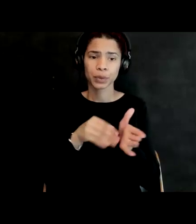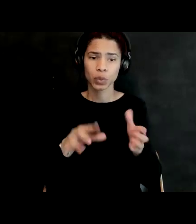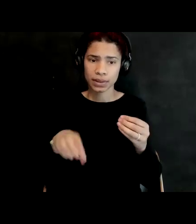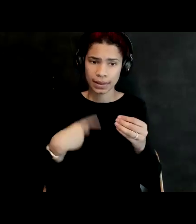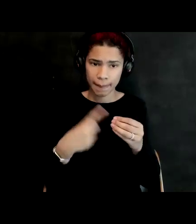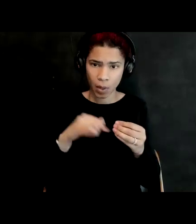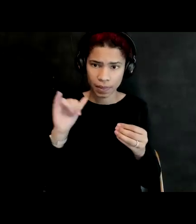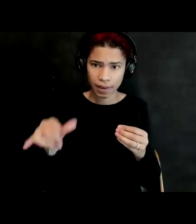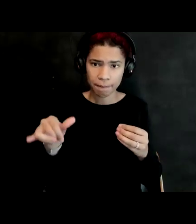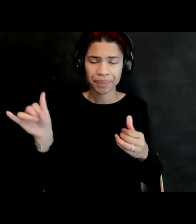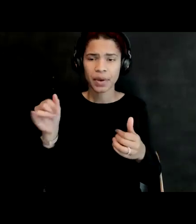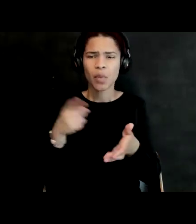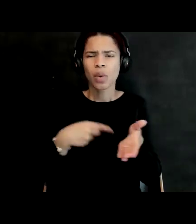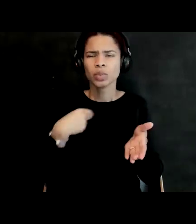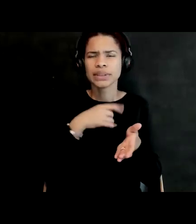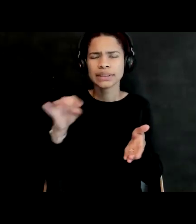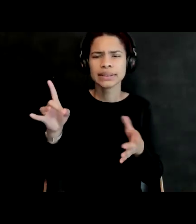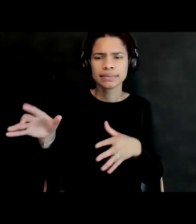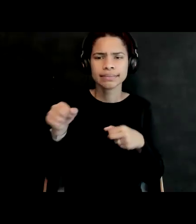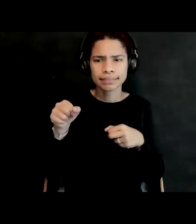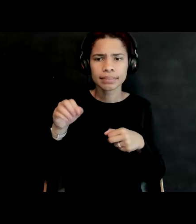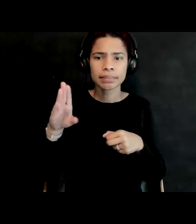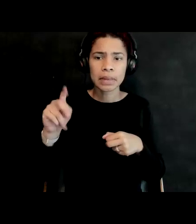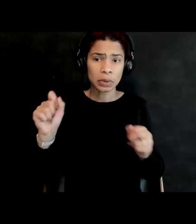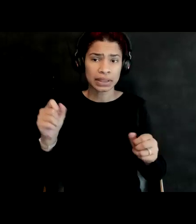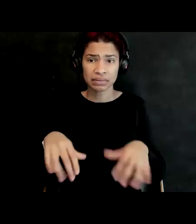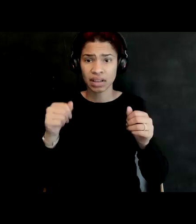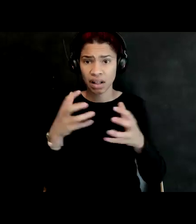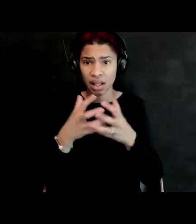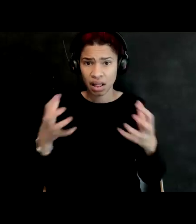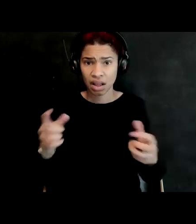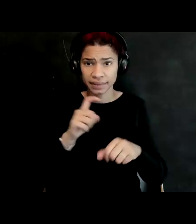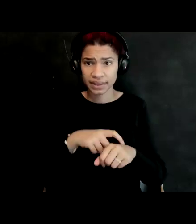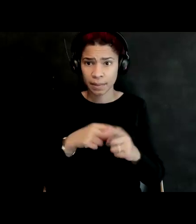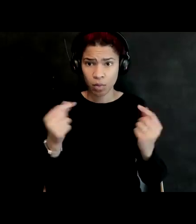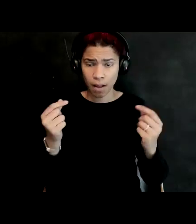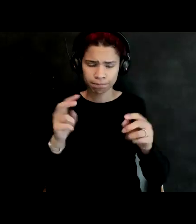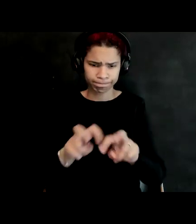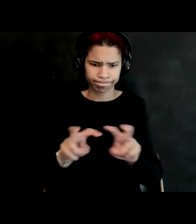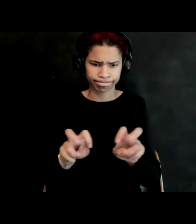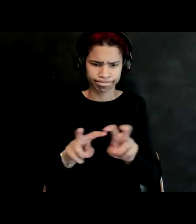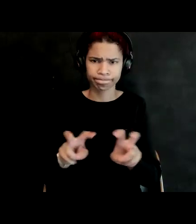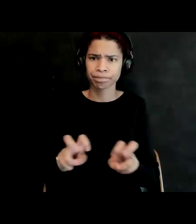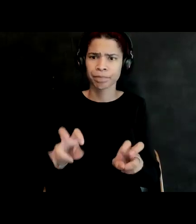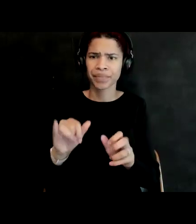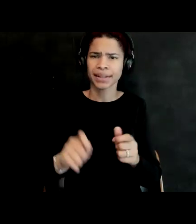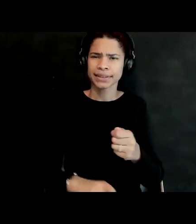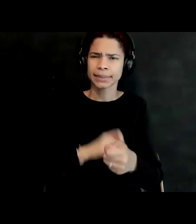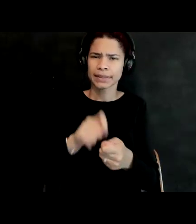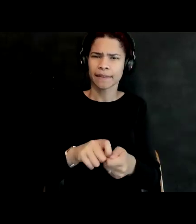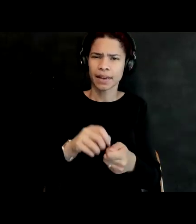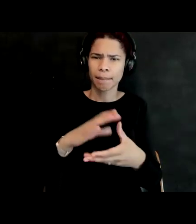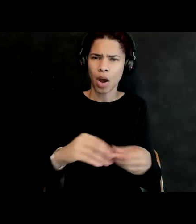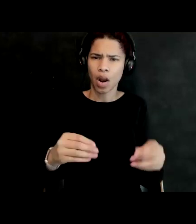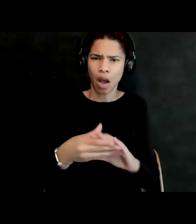the same, what we did quickly, but what you can spend plenty of time doing is sort of unpacking this particular monologue that we created from a primary